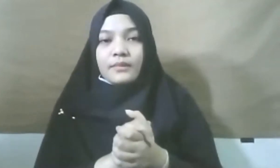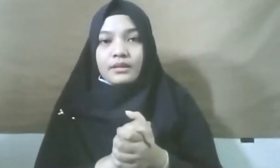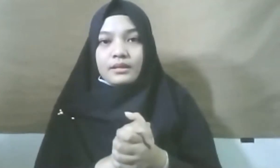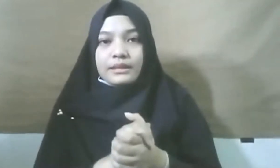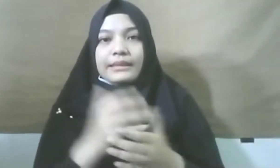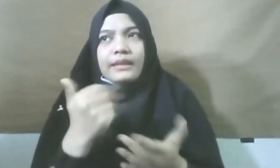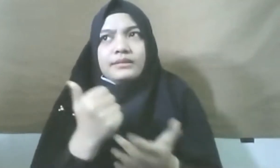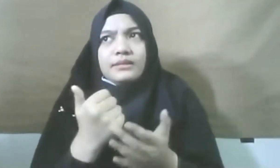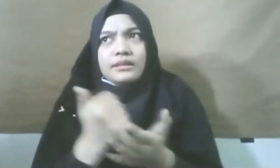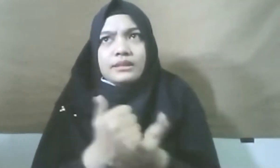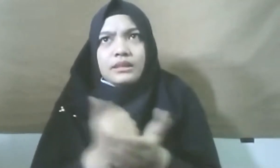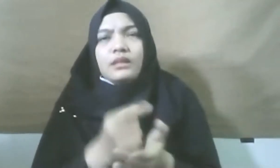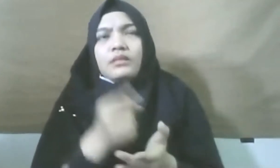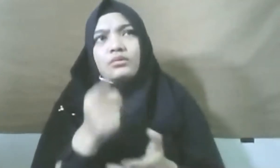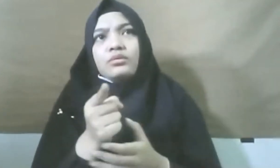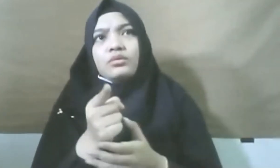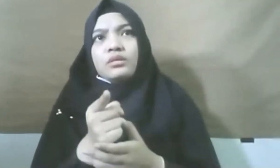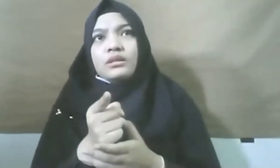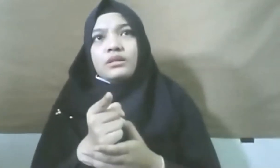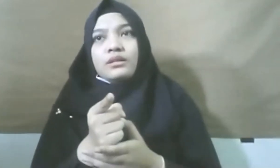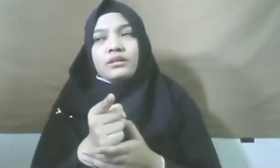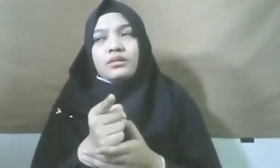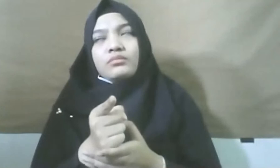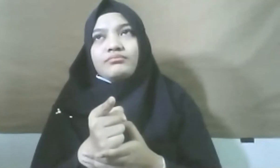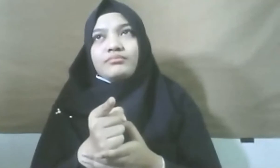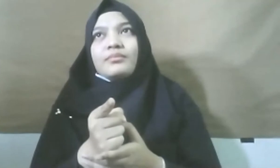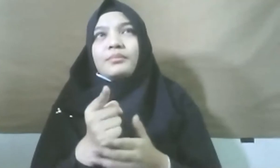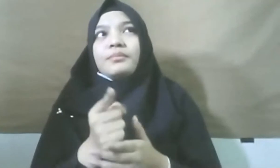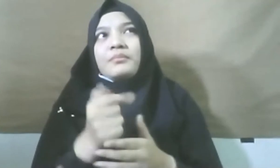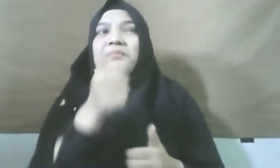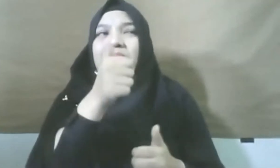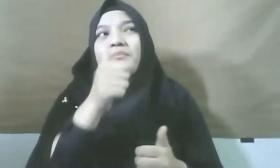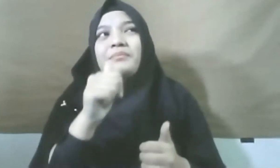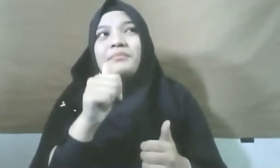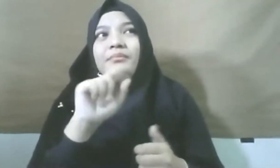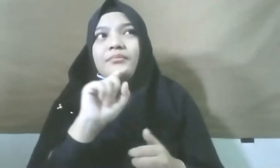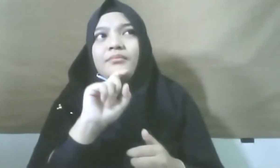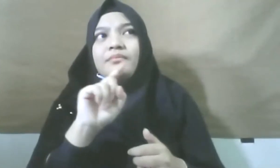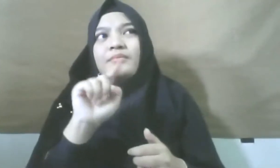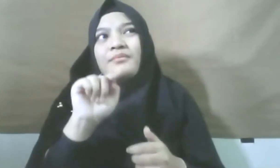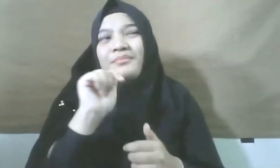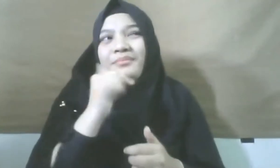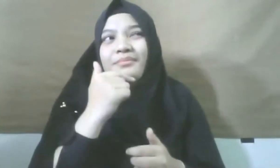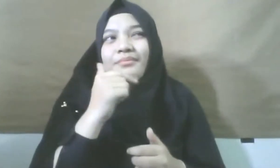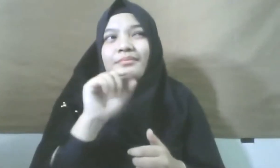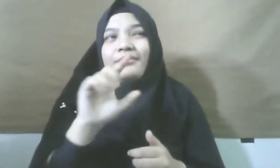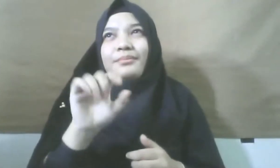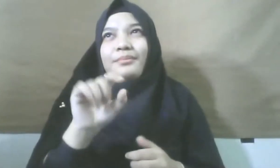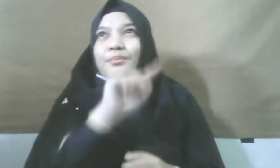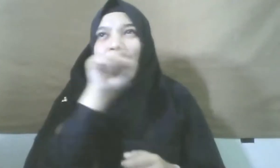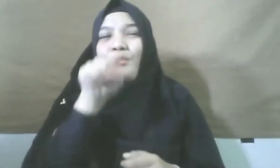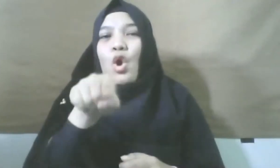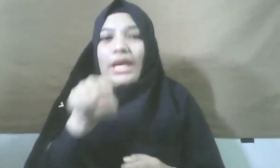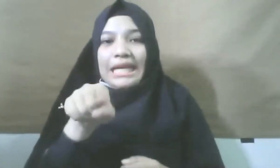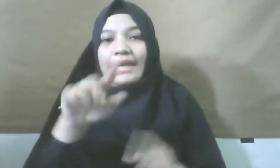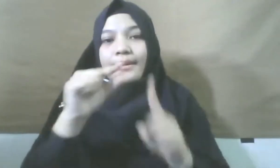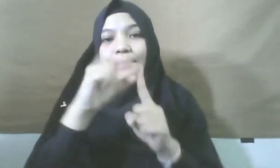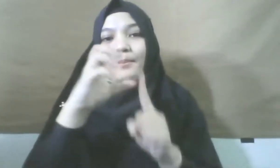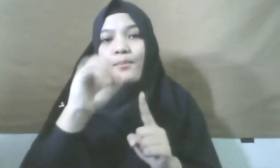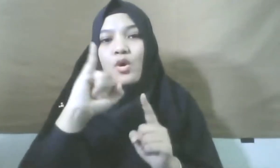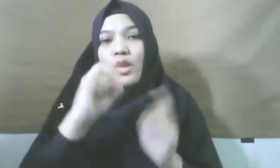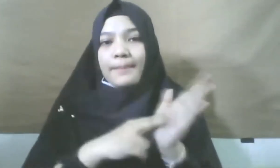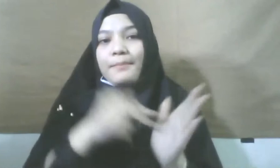actually a very good point, because with this pandemic and that everything moves